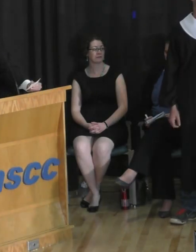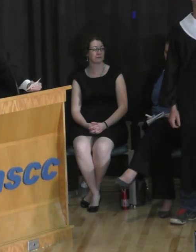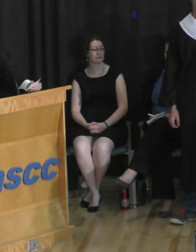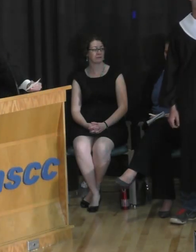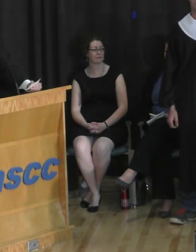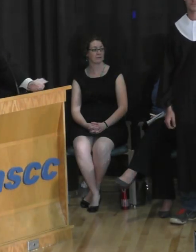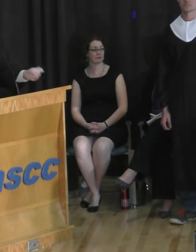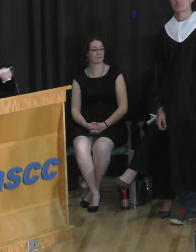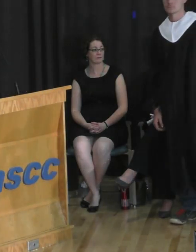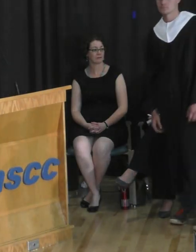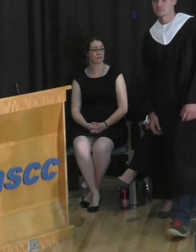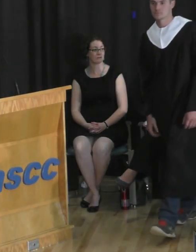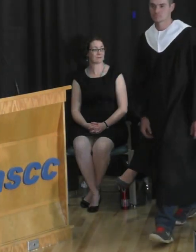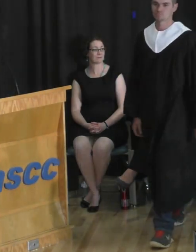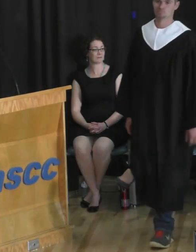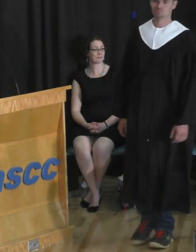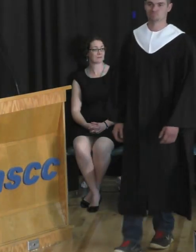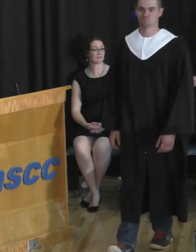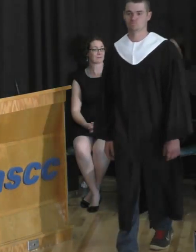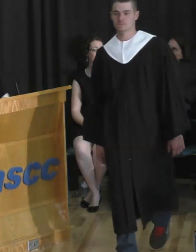Matthew Metzler.